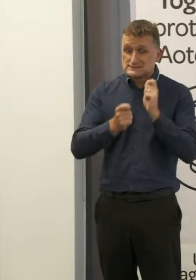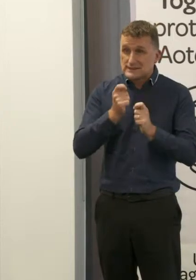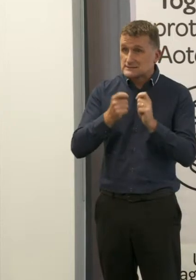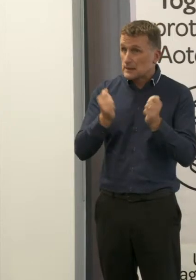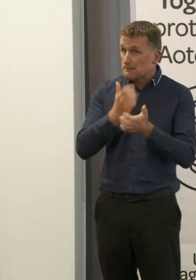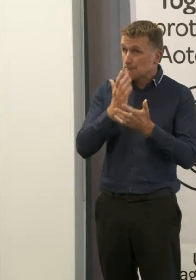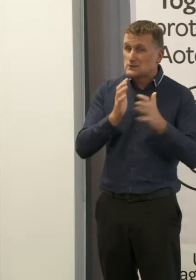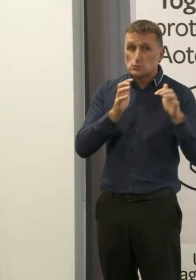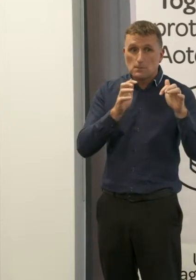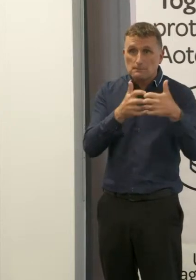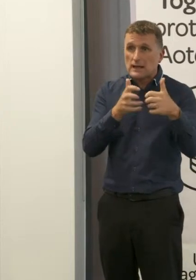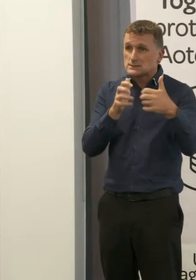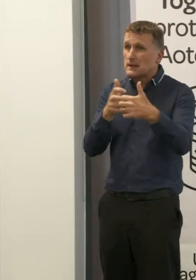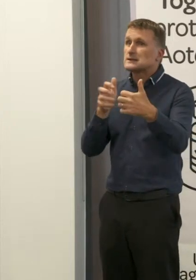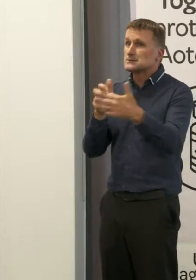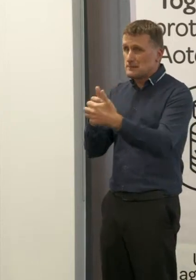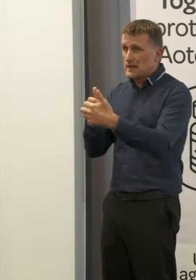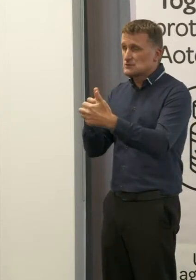at the moment.